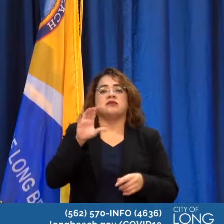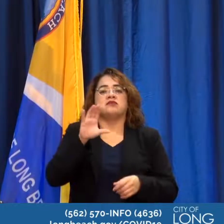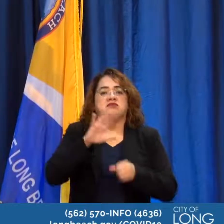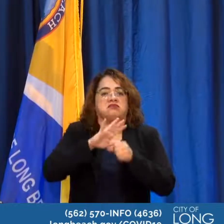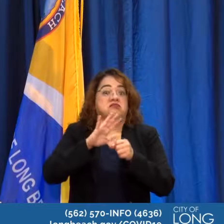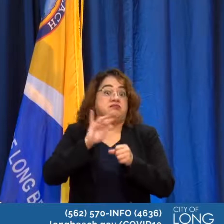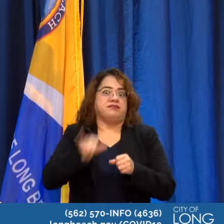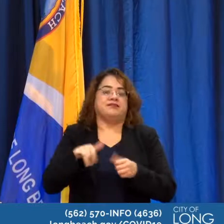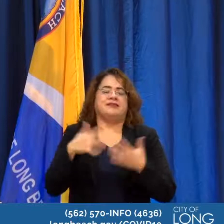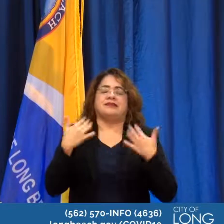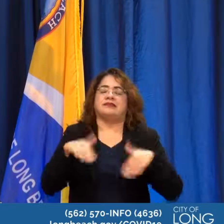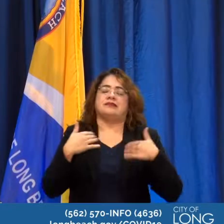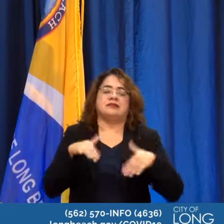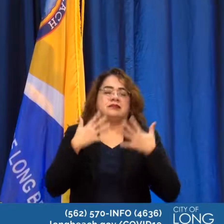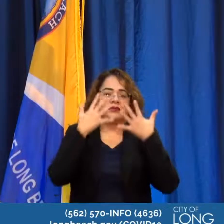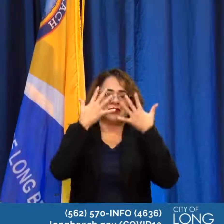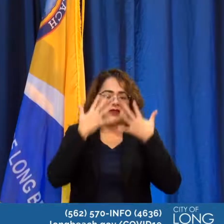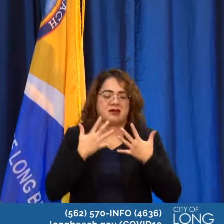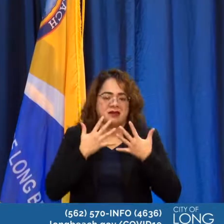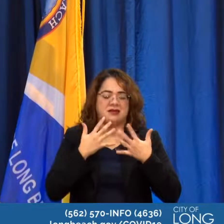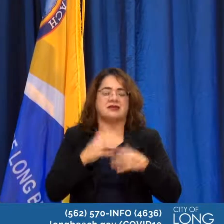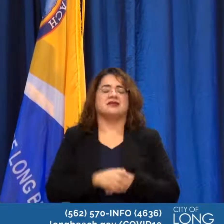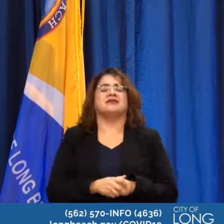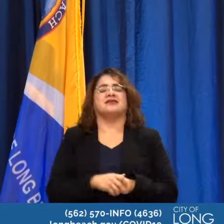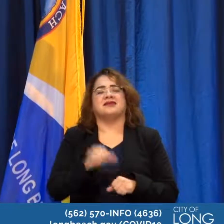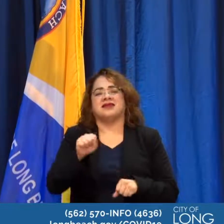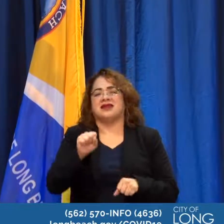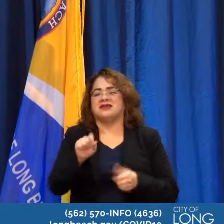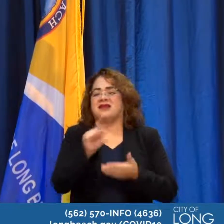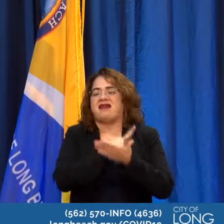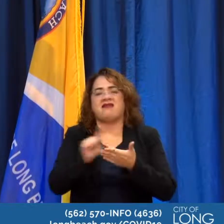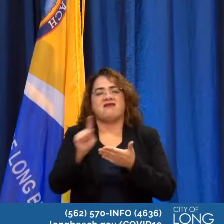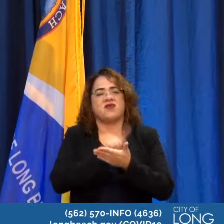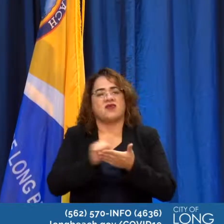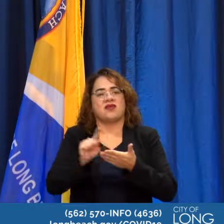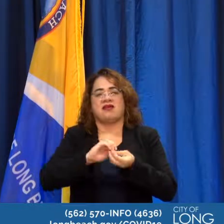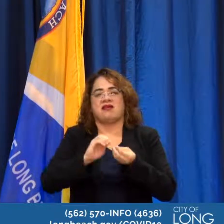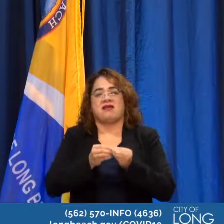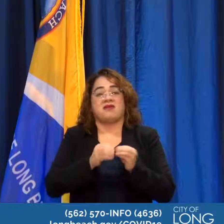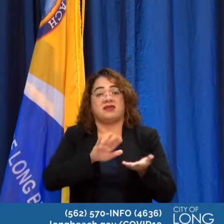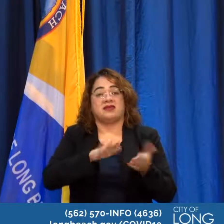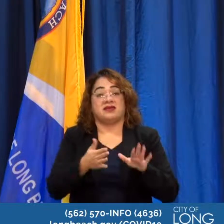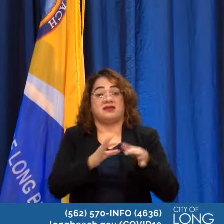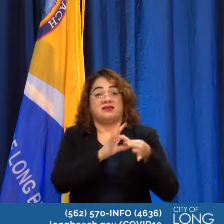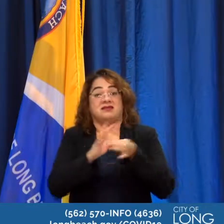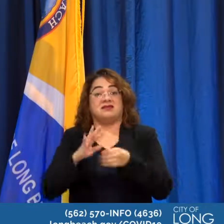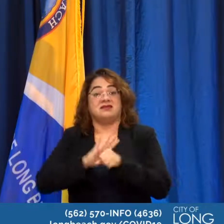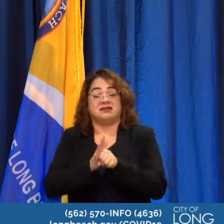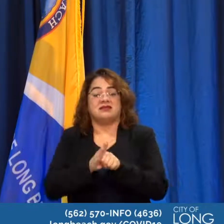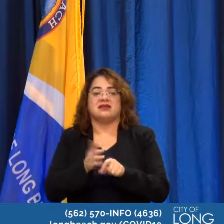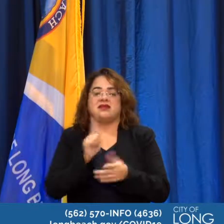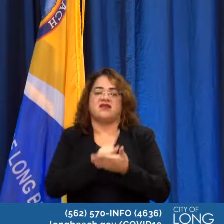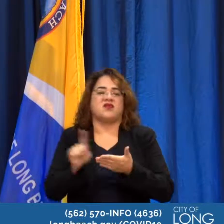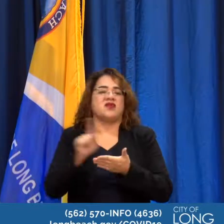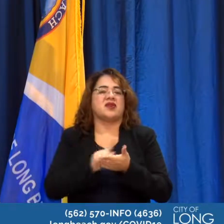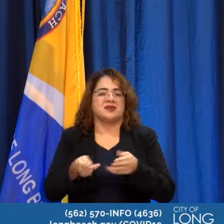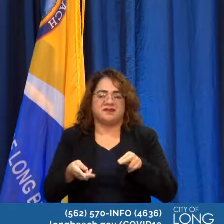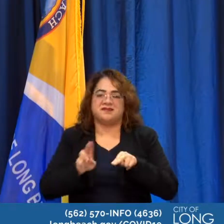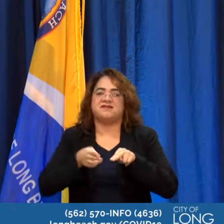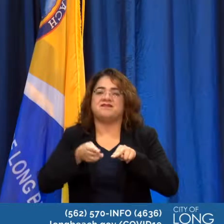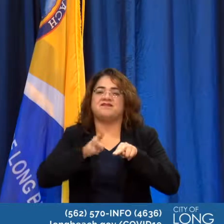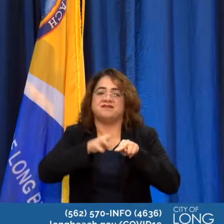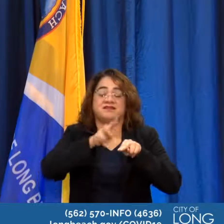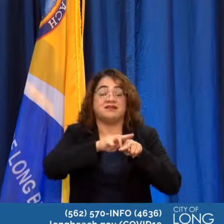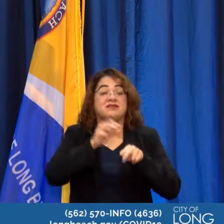that's a number that sadly continues to increase week by week. And each one of those is a real person